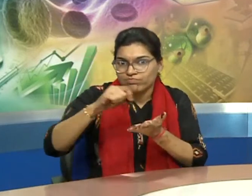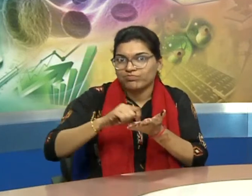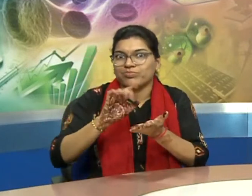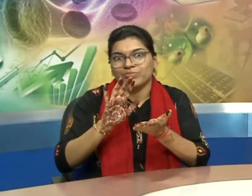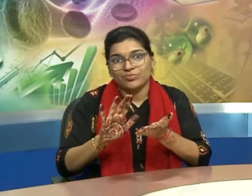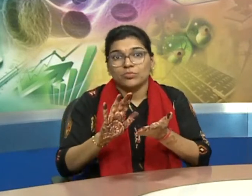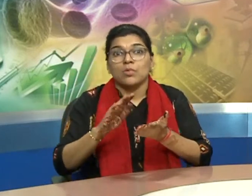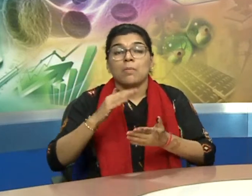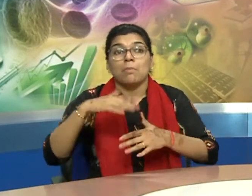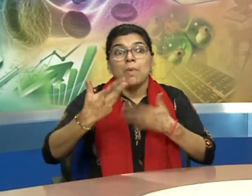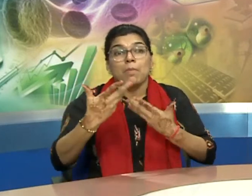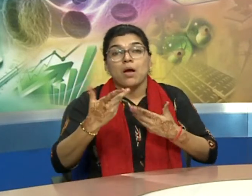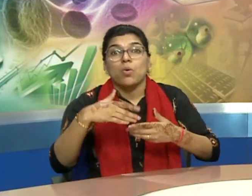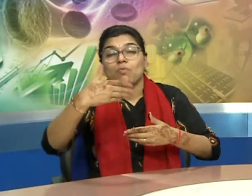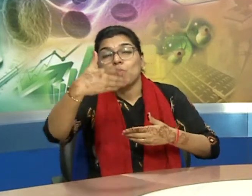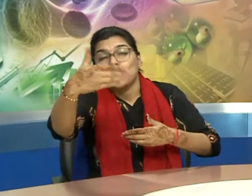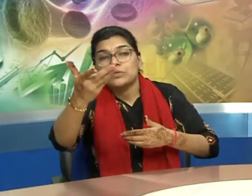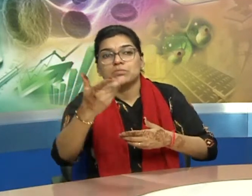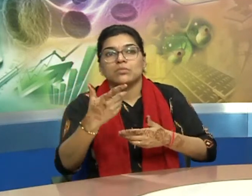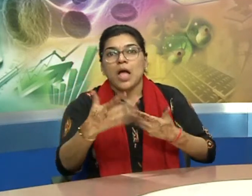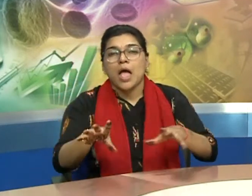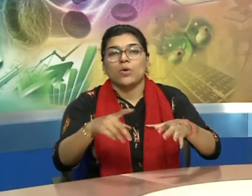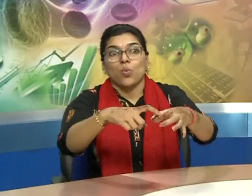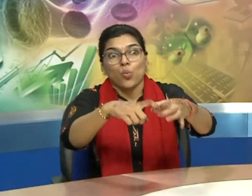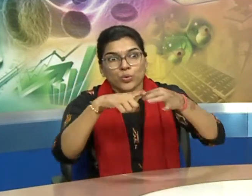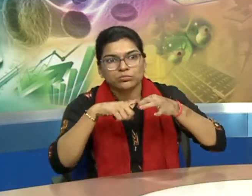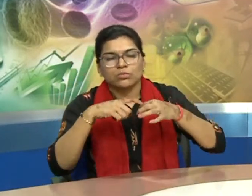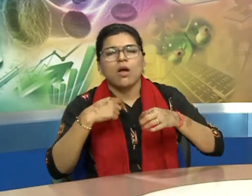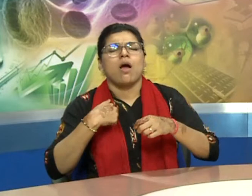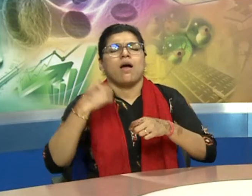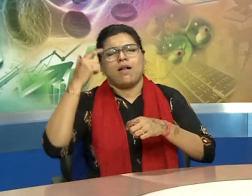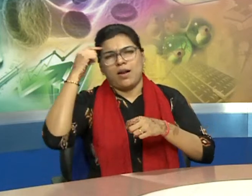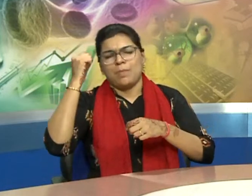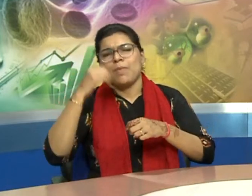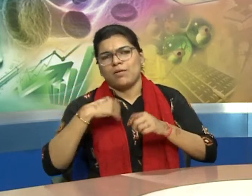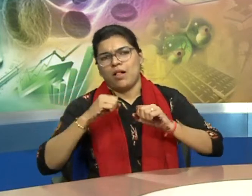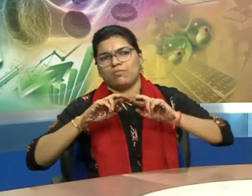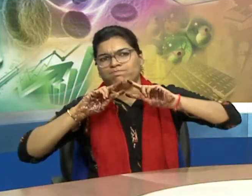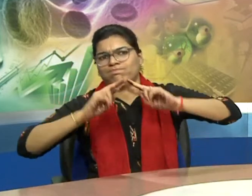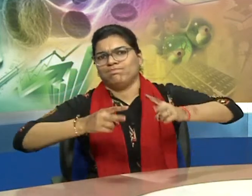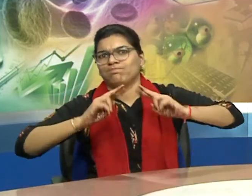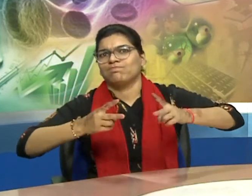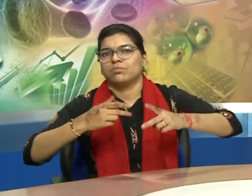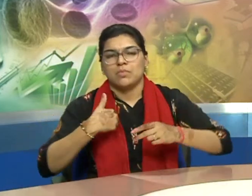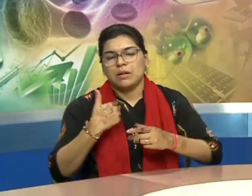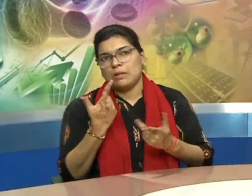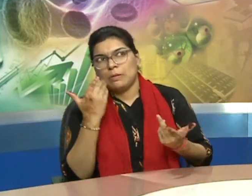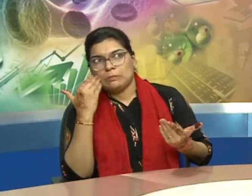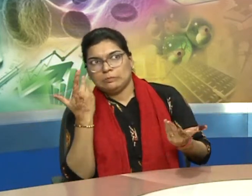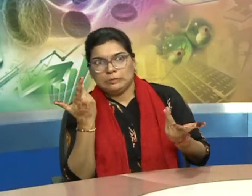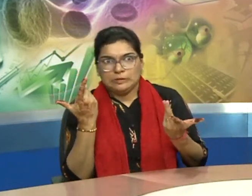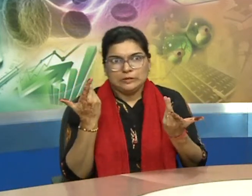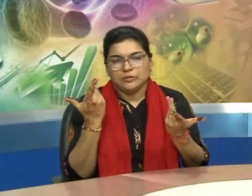life. And the fourth objective is to conserve knowledge and ideas for the